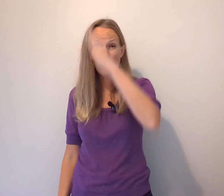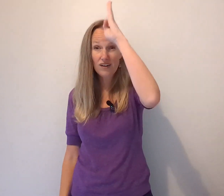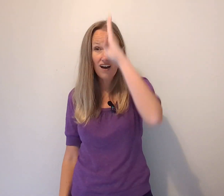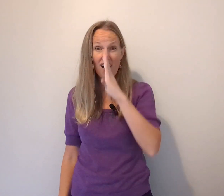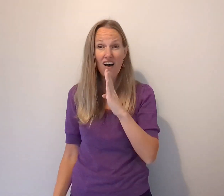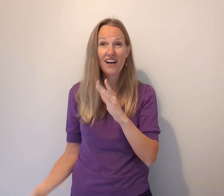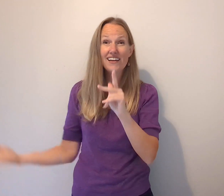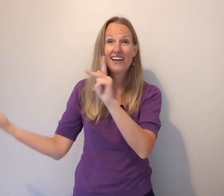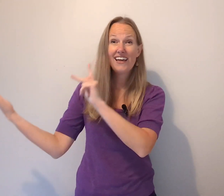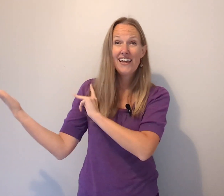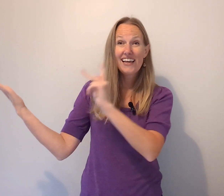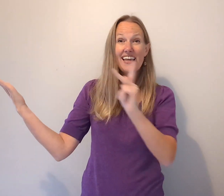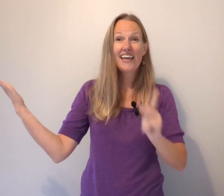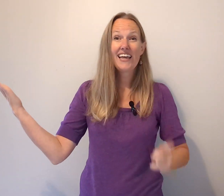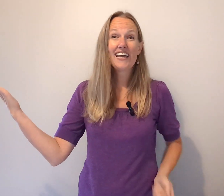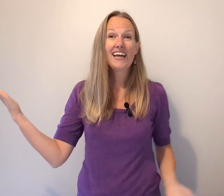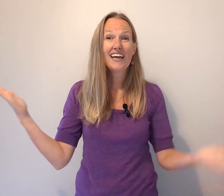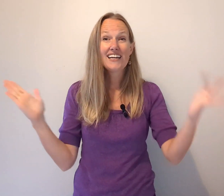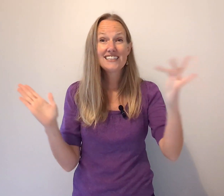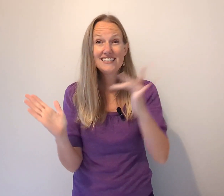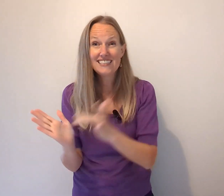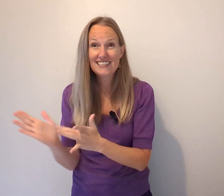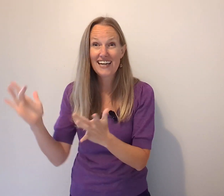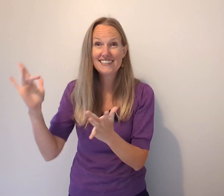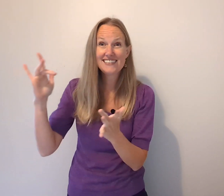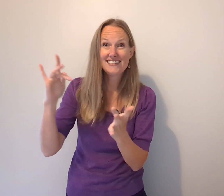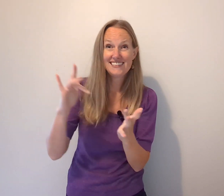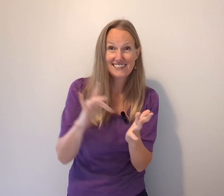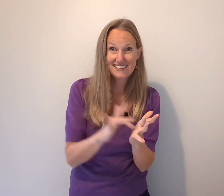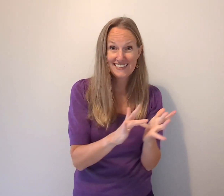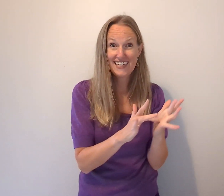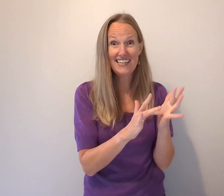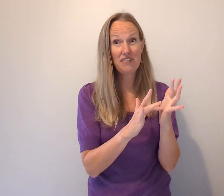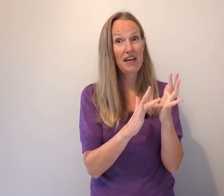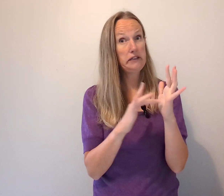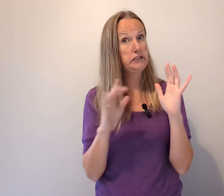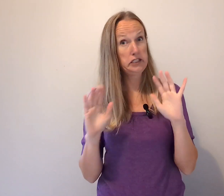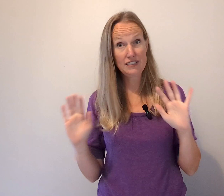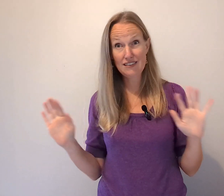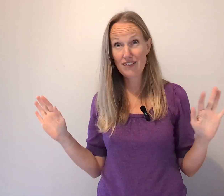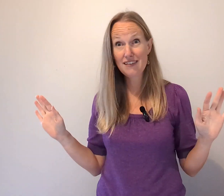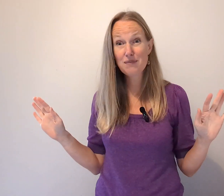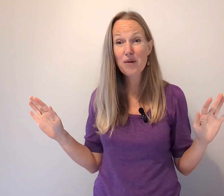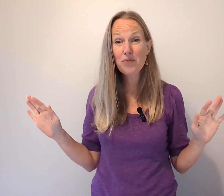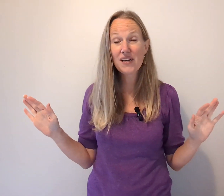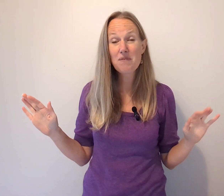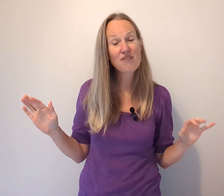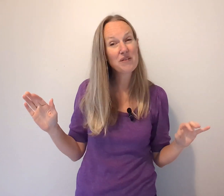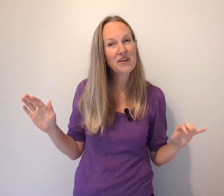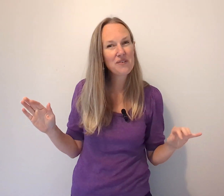our God, King Jesus. Now we got just a very small break before we go